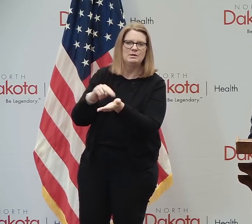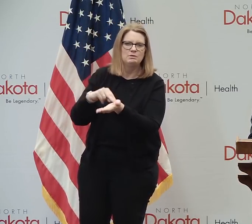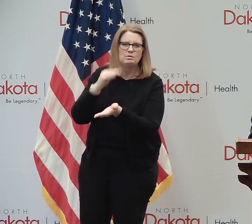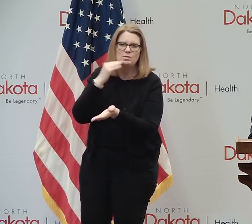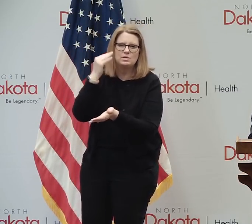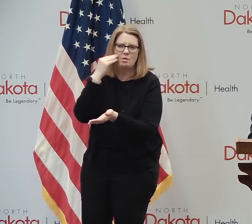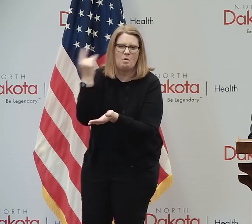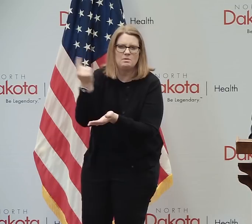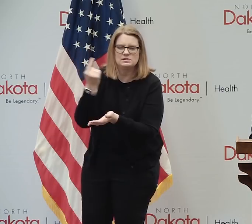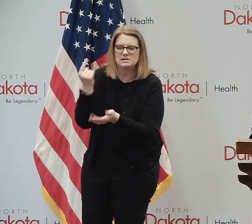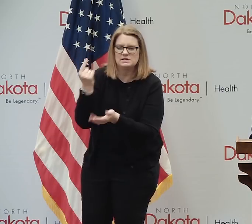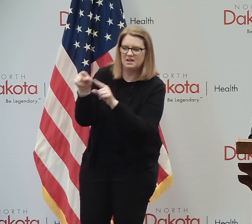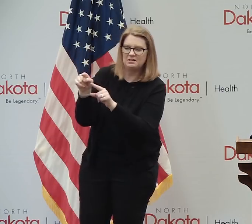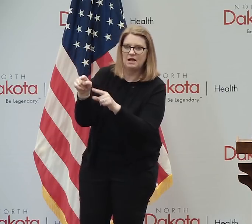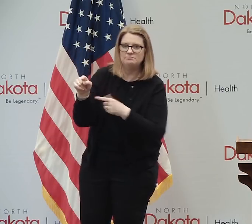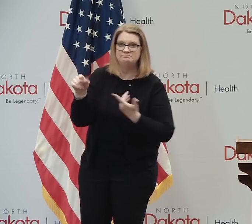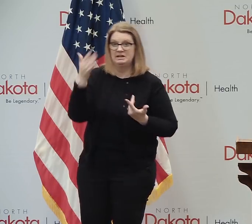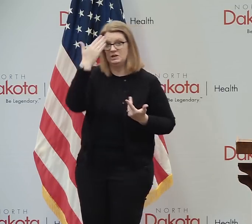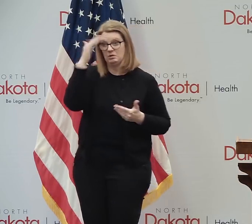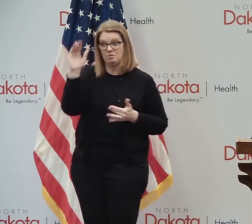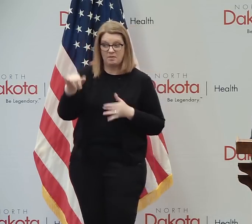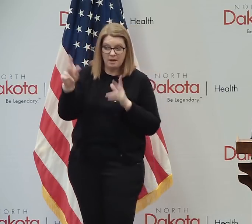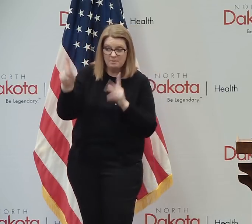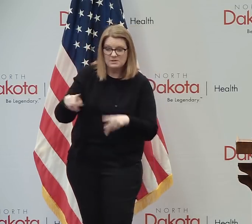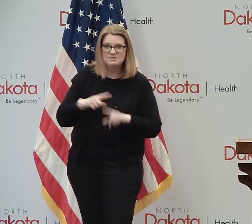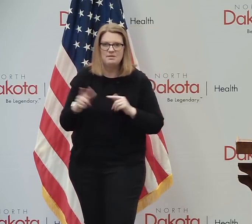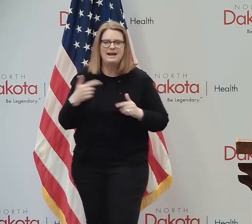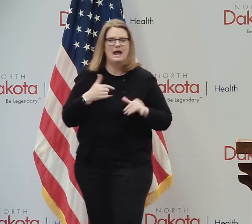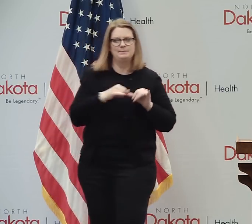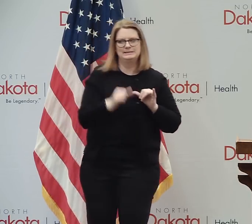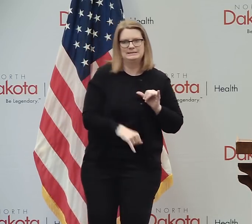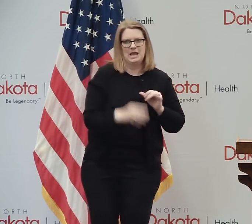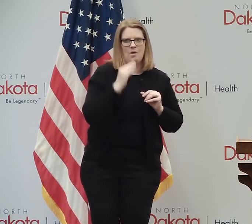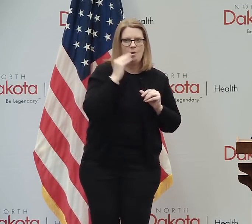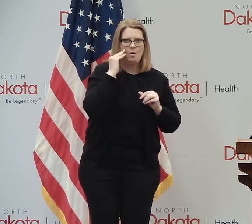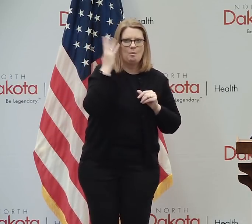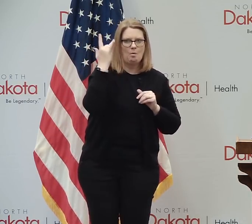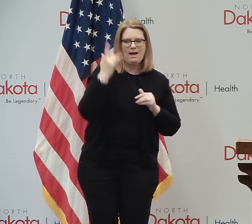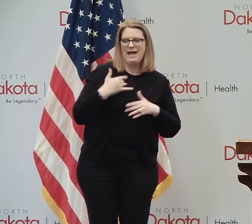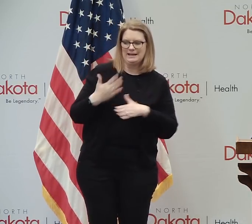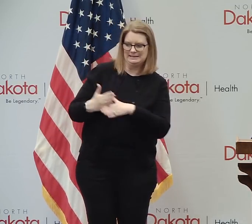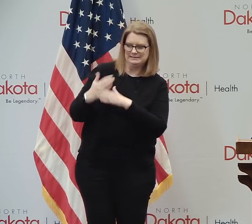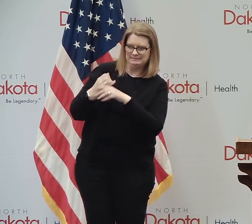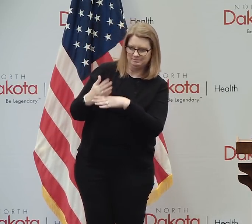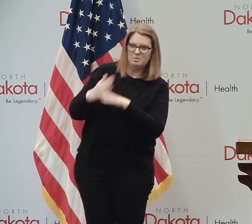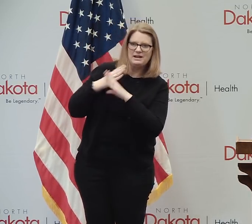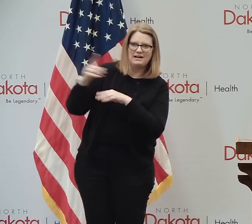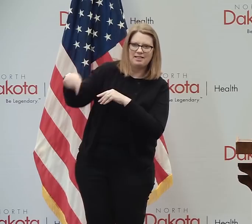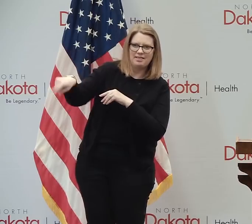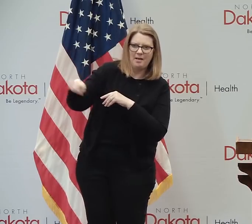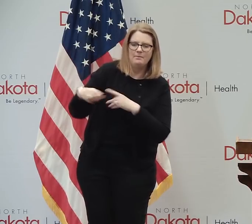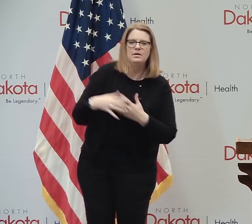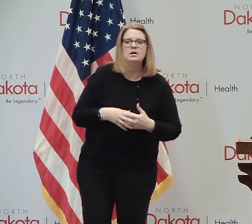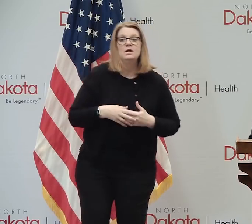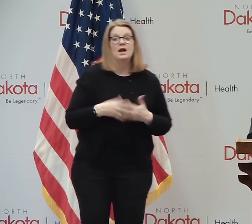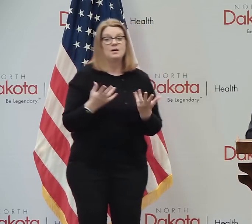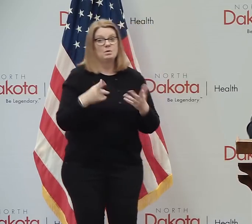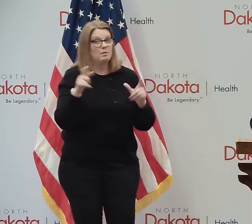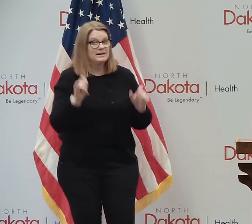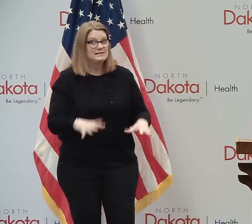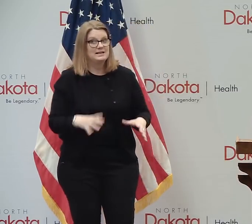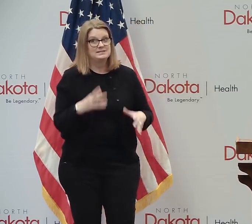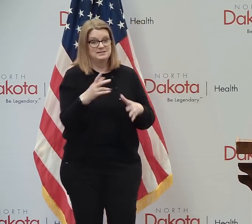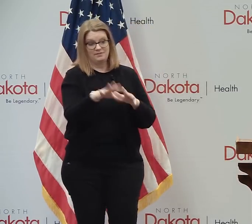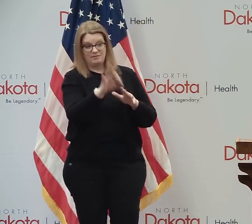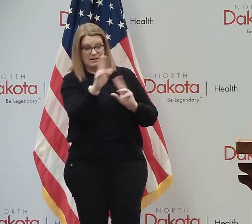care facility. So that's why we want to test, because when we test, we identify where they are, whether they're asymptomatic or not. We can